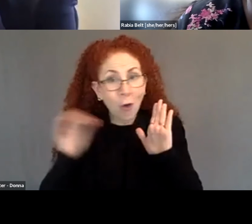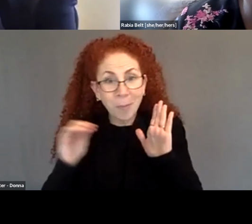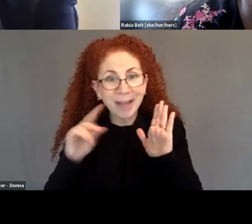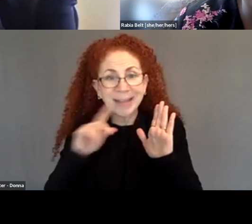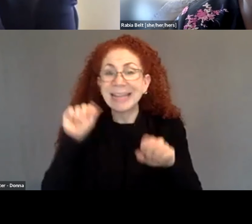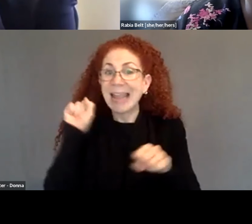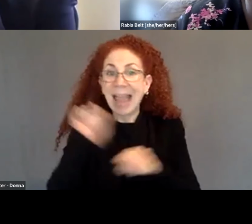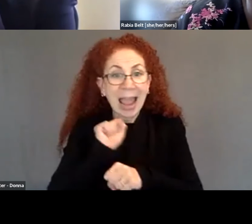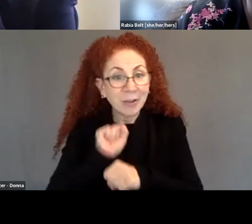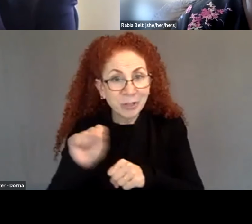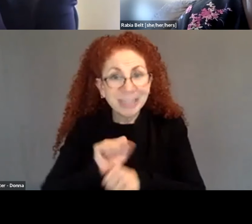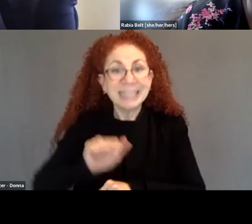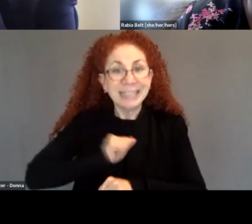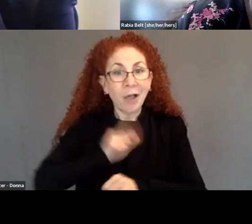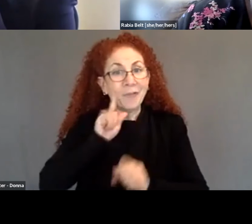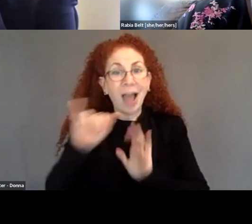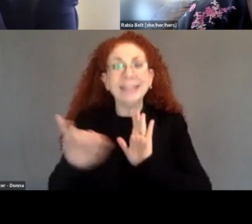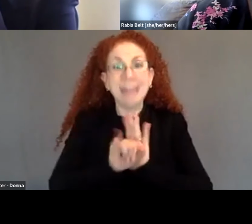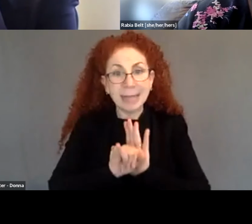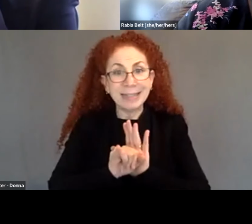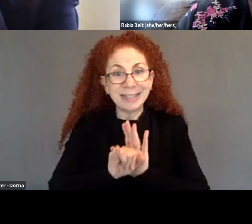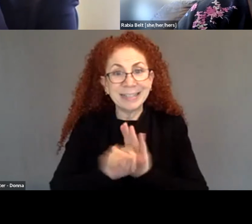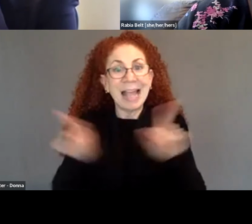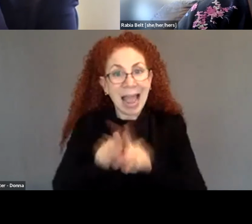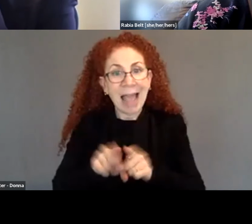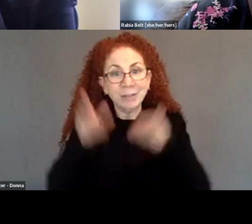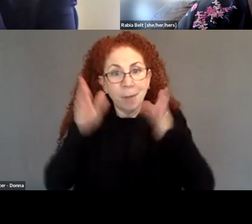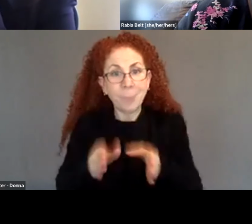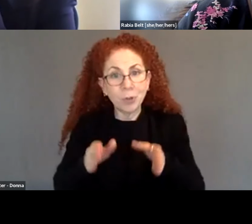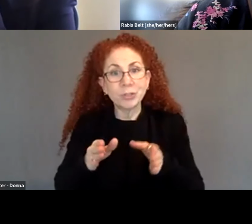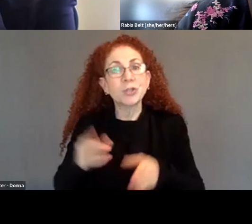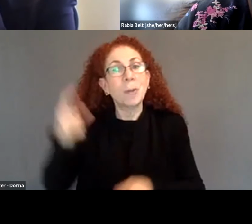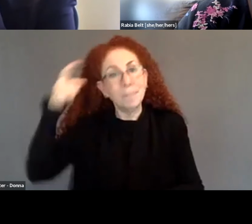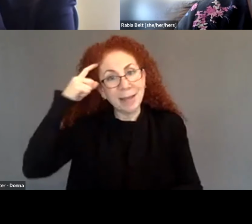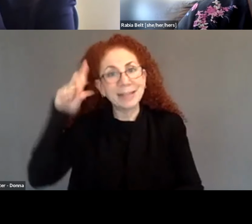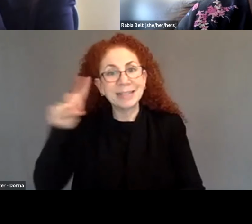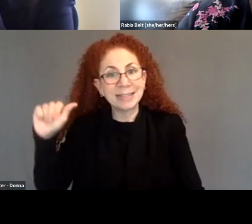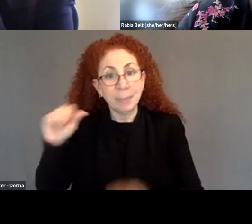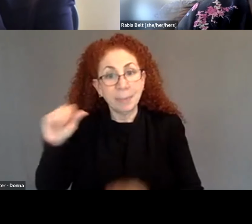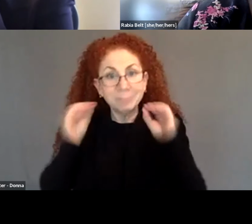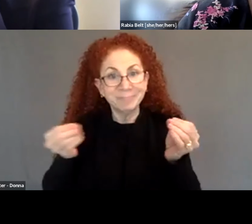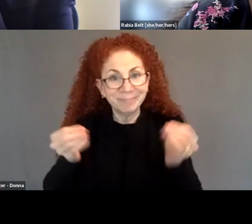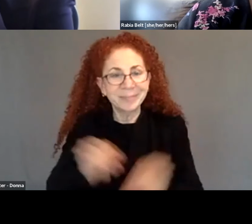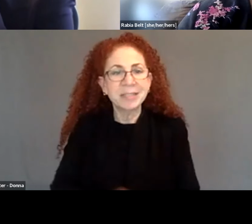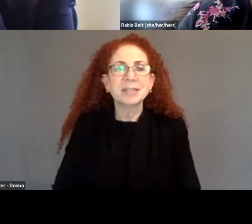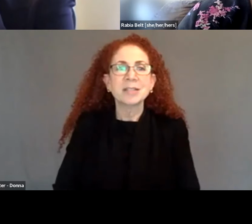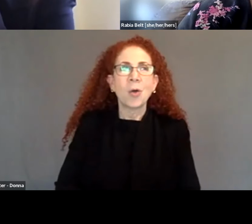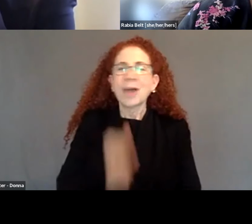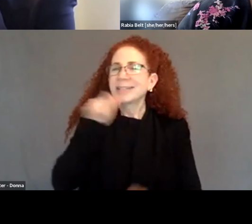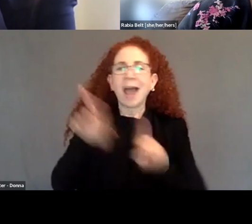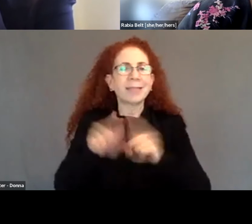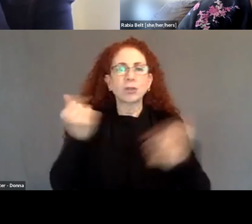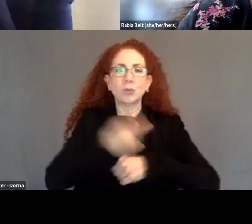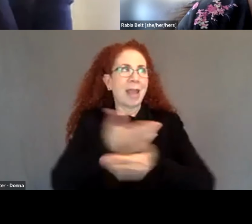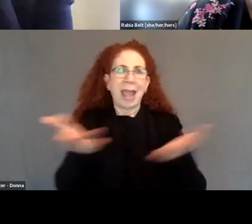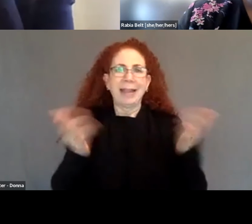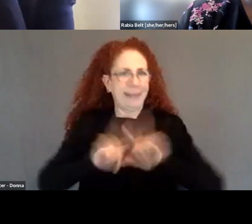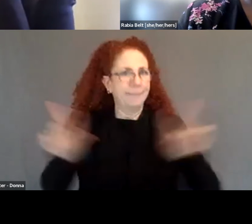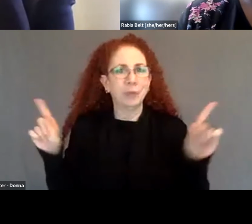actually self-identifies as someone who is mentally disabled. So it is not like what we see now